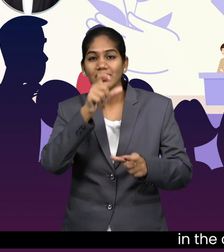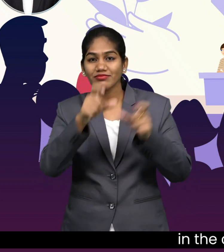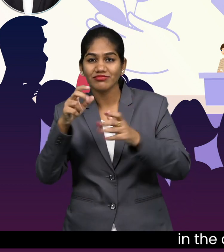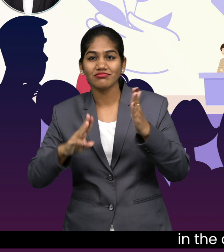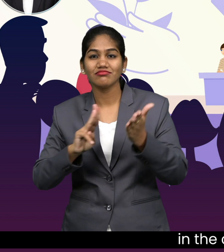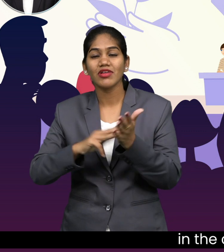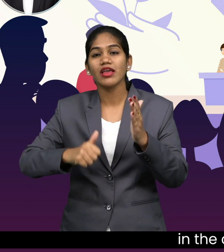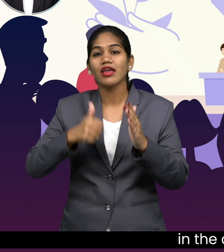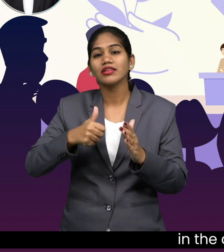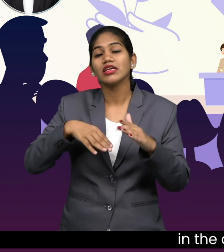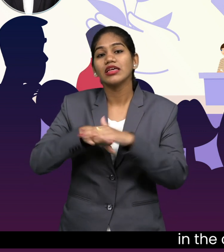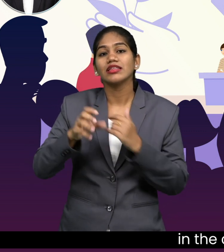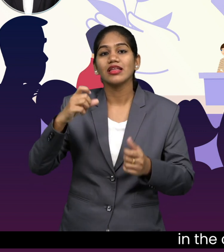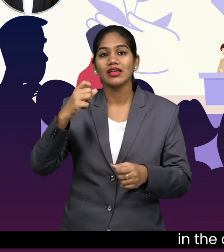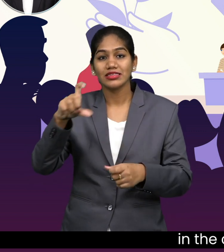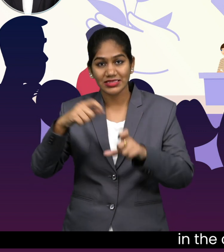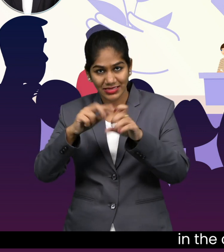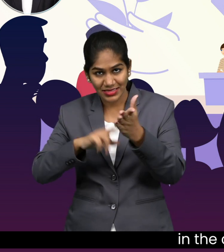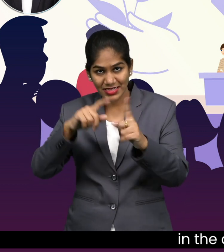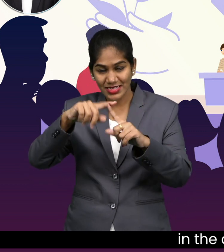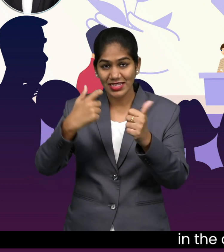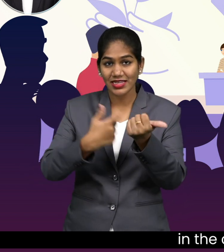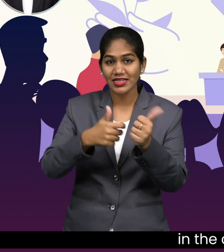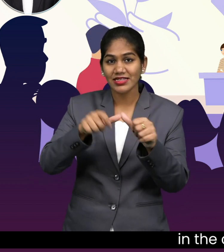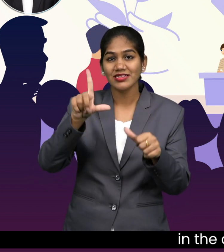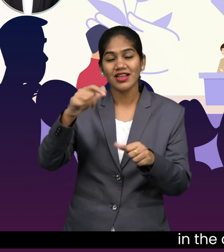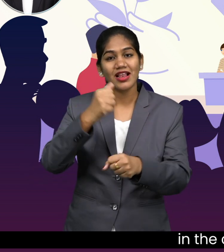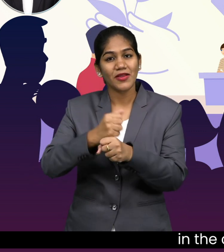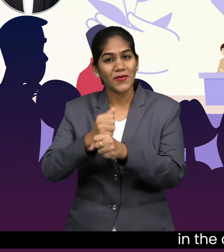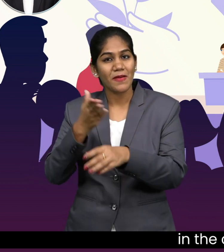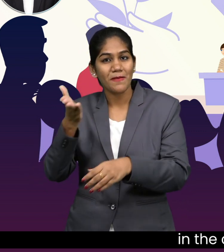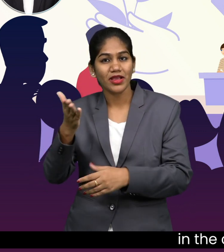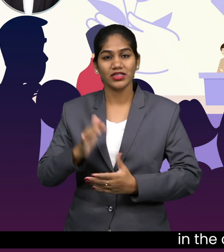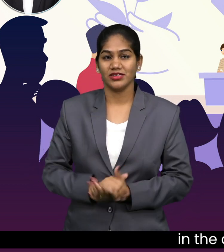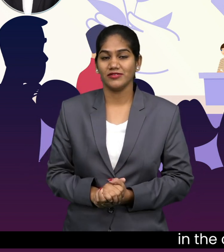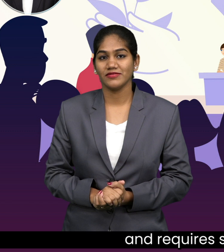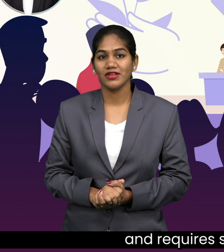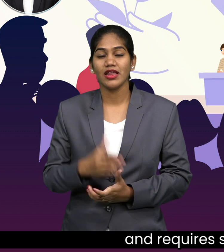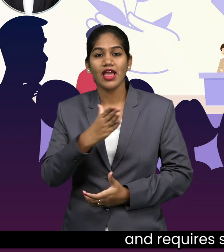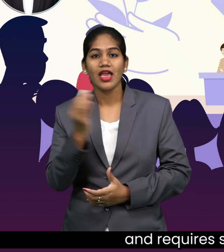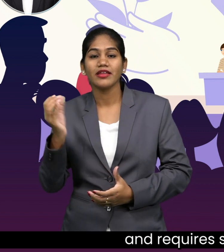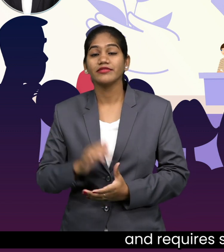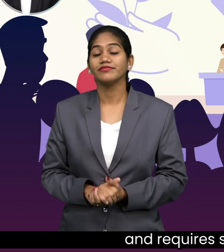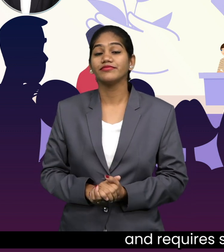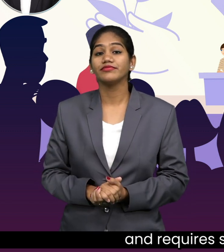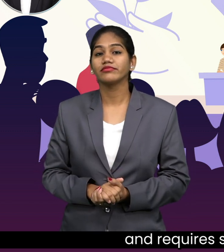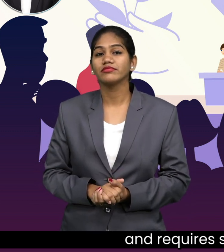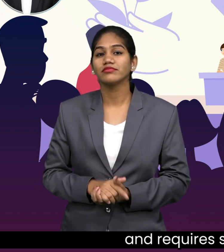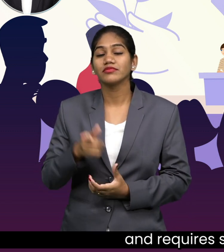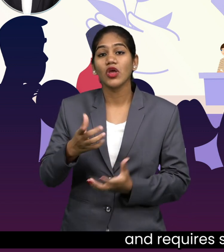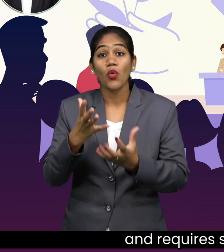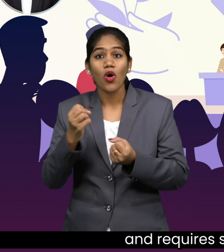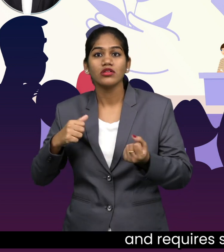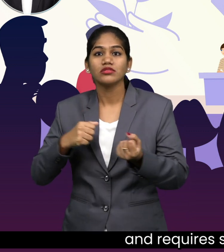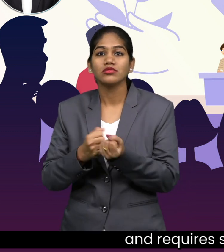government and requires